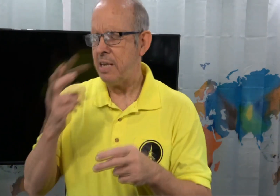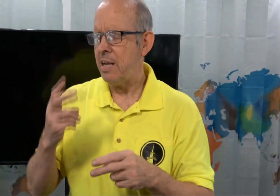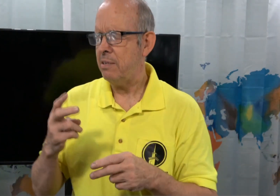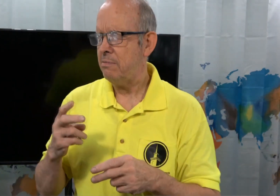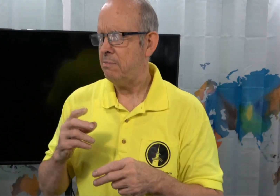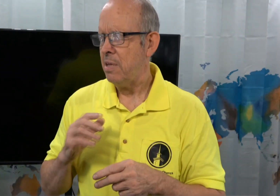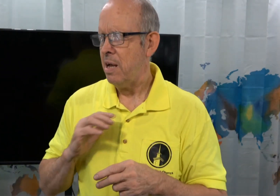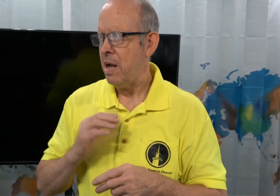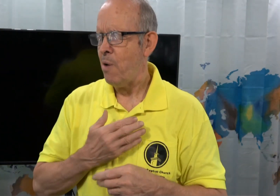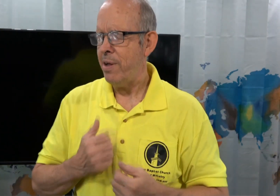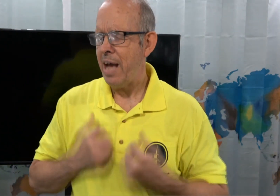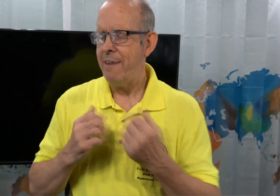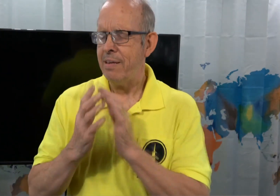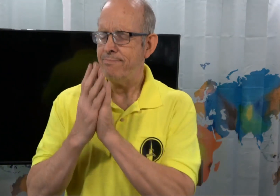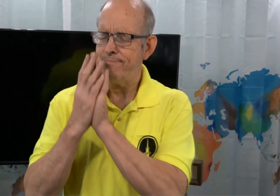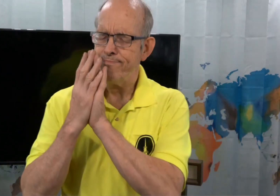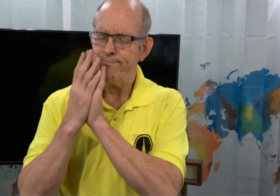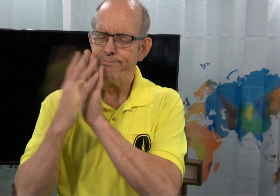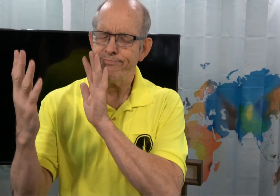seeing our life.